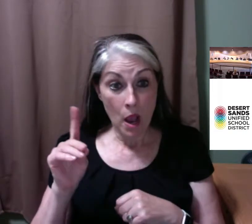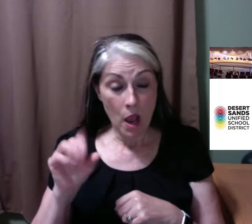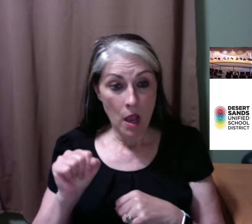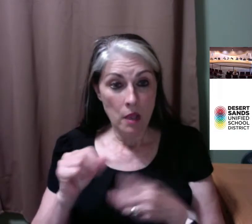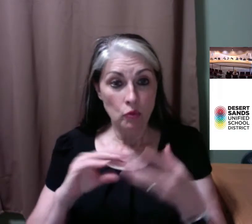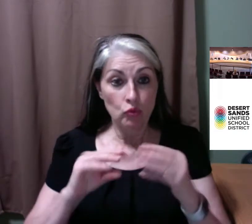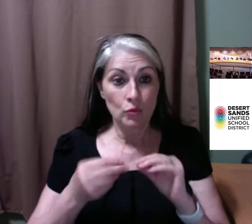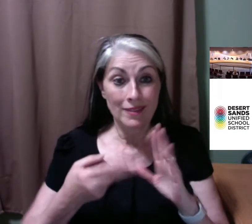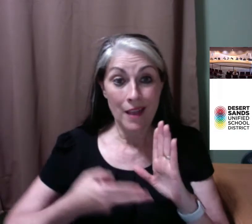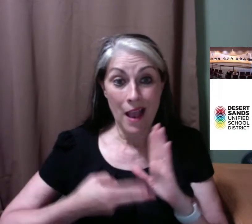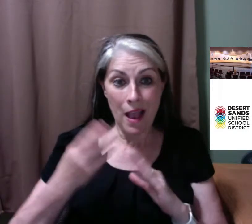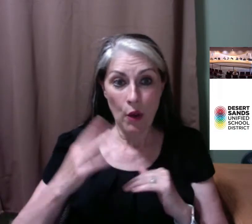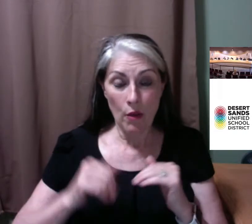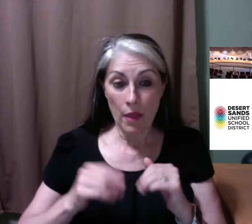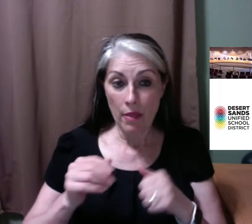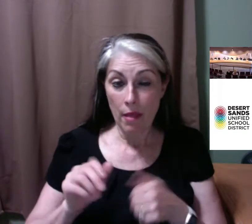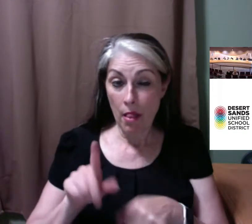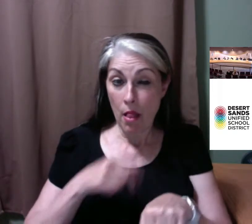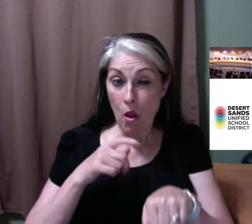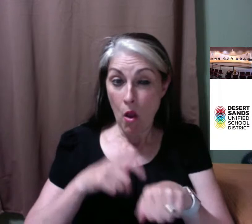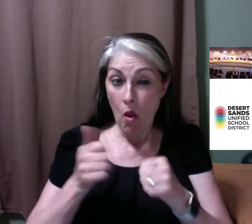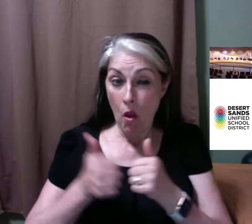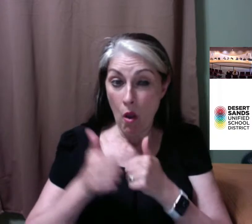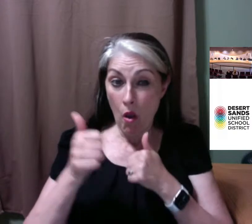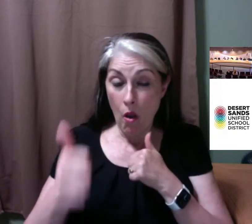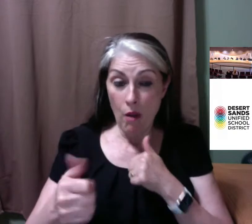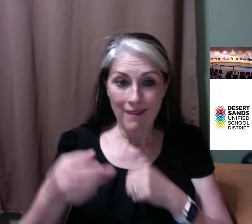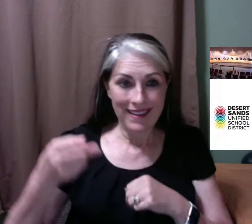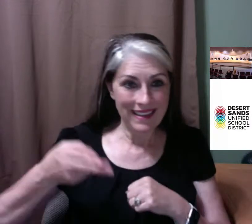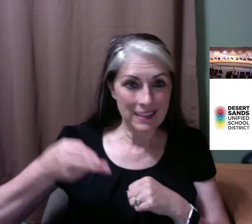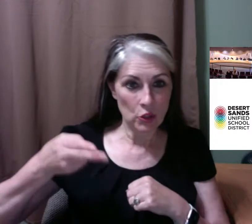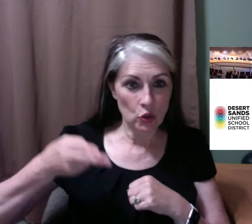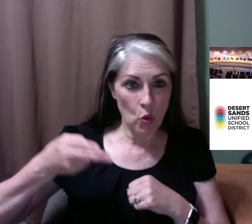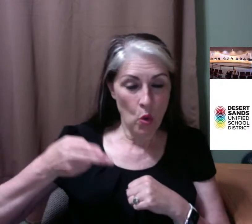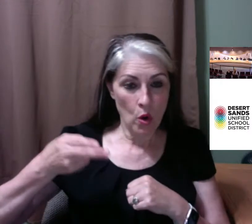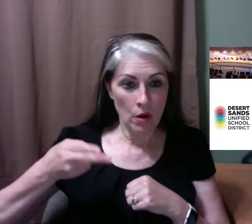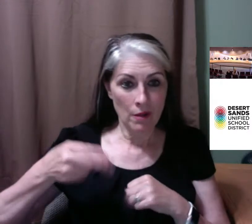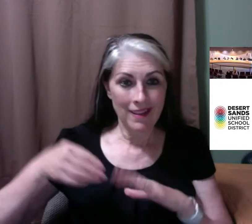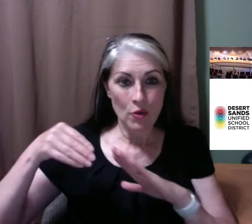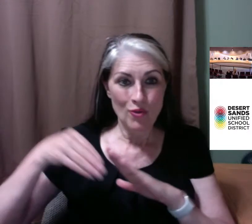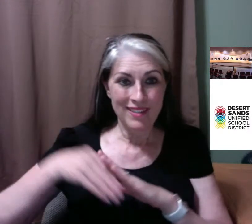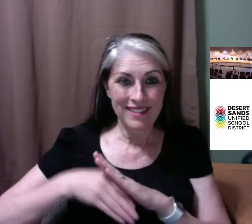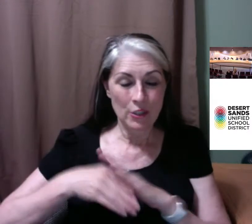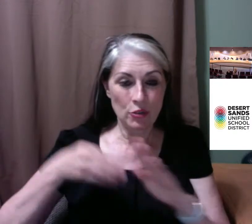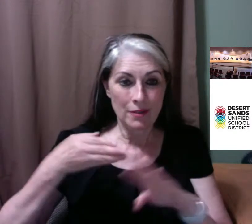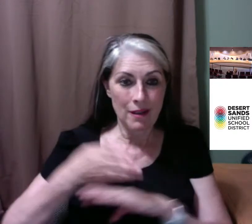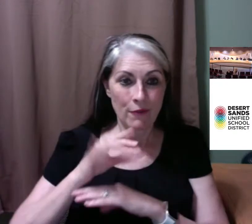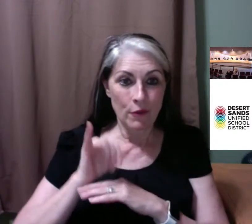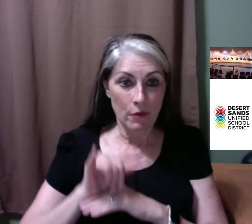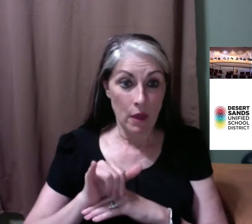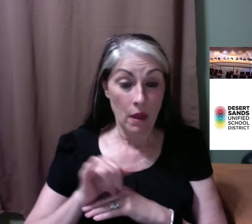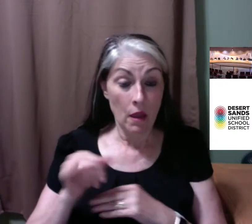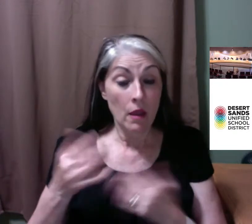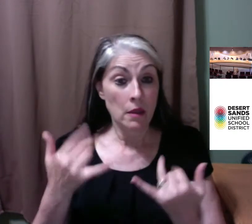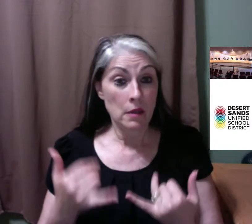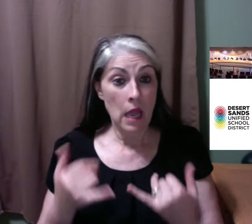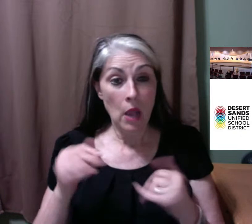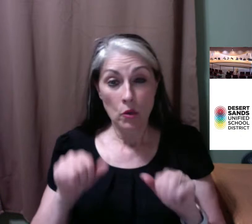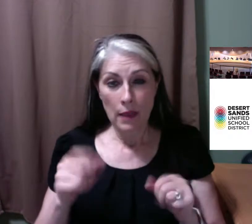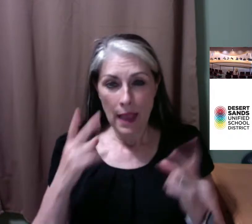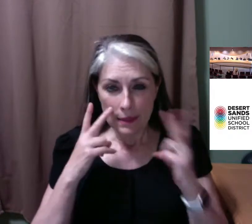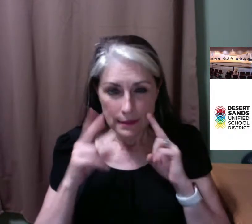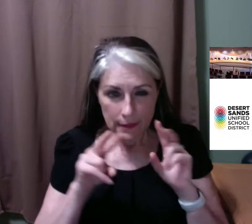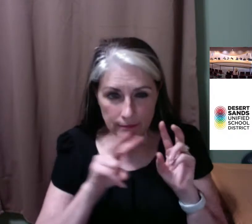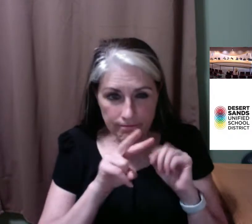rate is higher than the long-term ones, historically, if a recession has followed. And right now, you could see that where